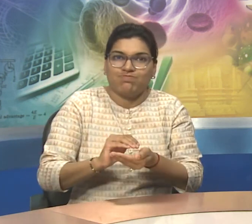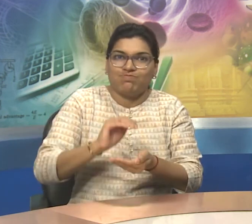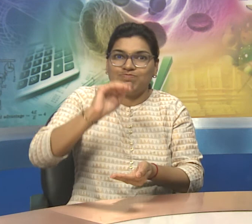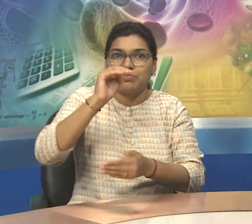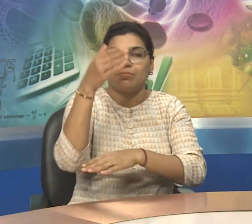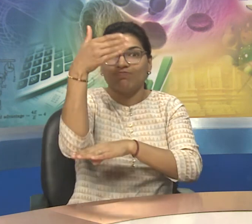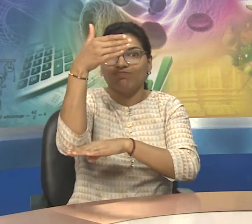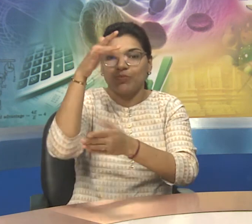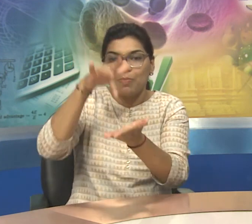your own land.